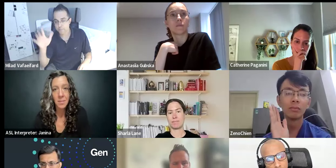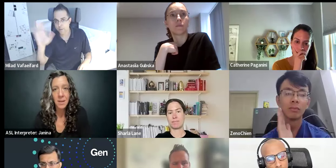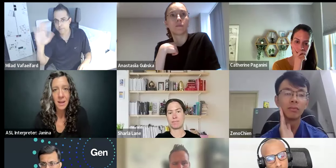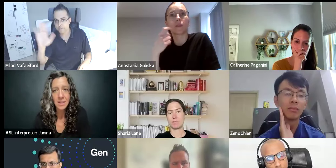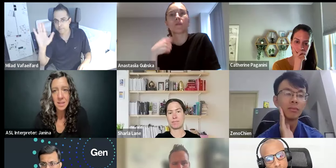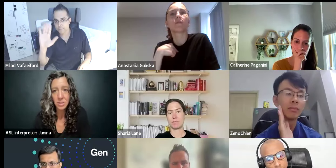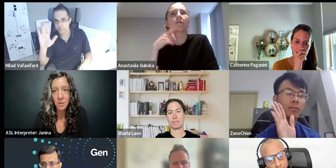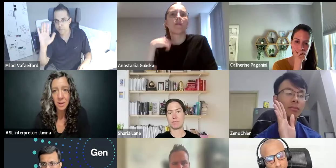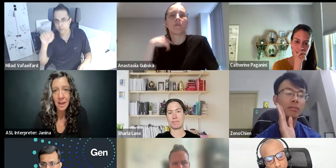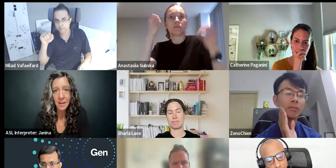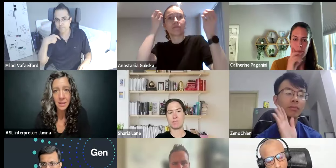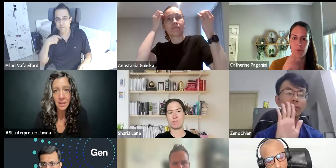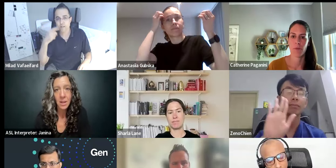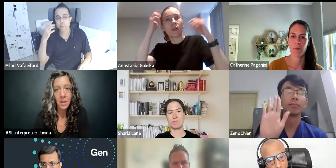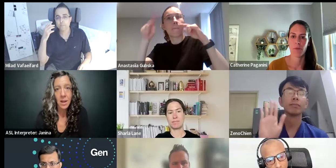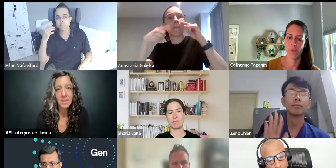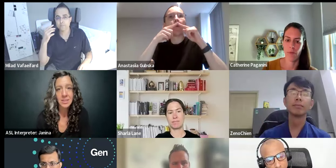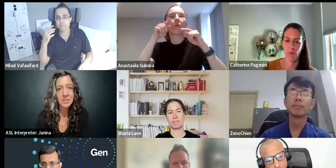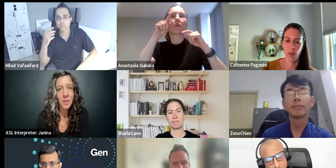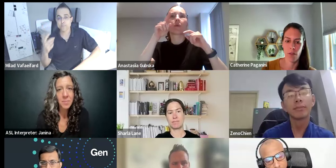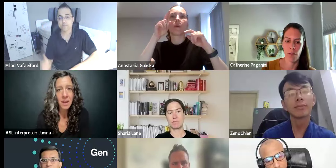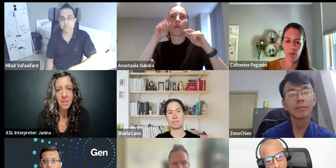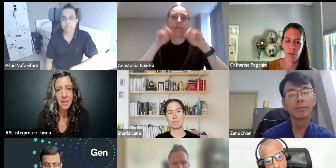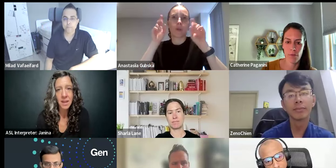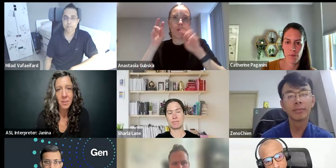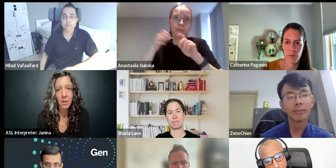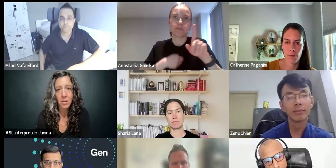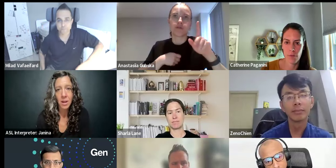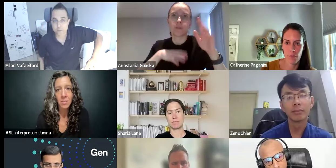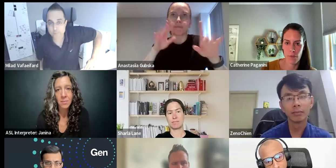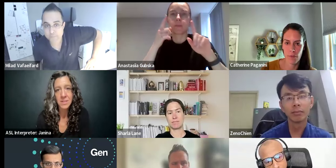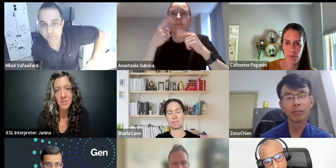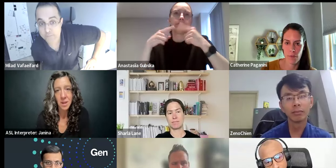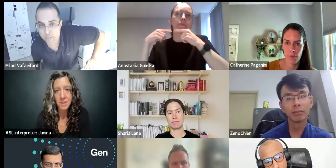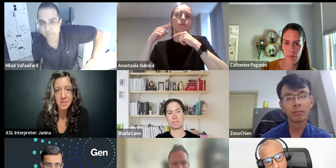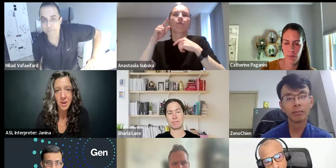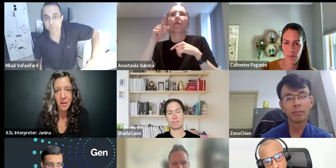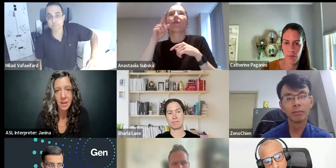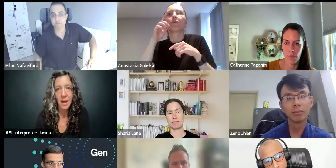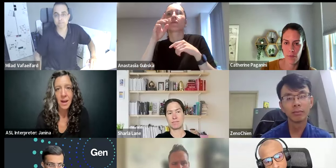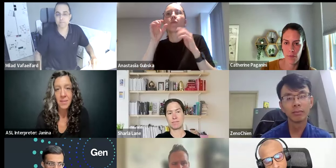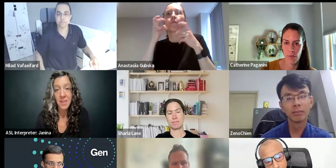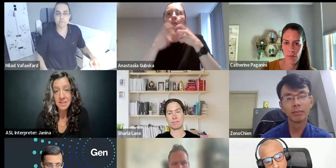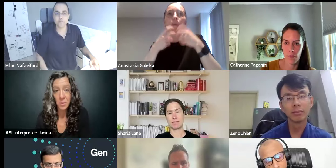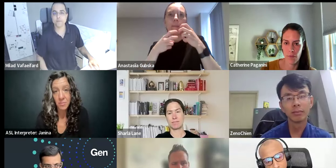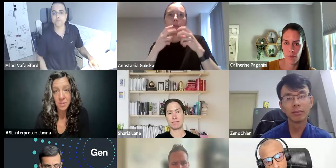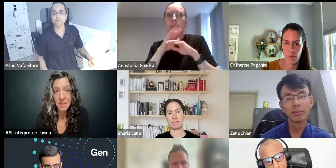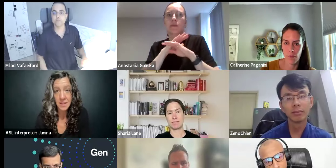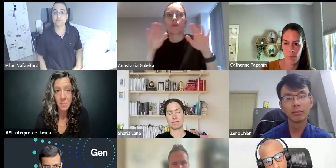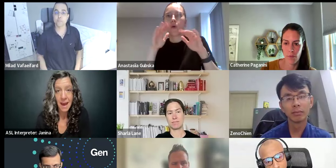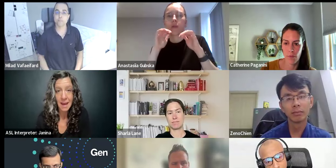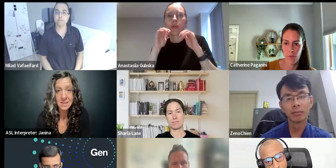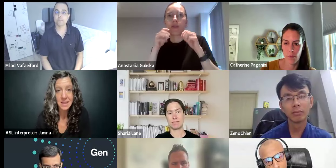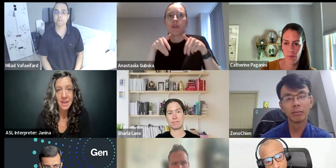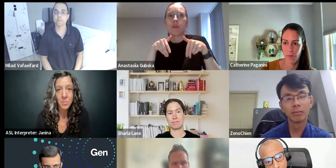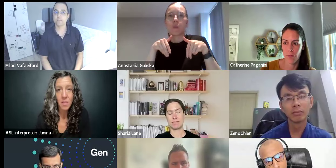interest in coming. Anastasia, do you want to add anything? Anastasia says, well, I'm kind of thinking about the different topics, and the things that we've